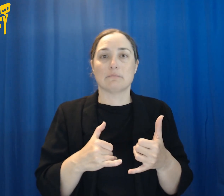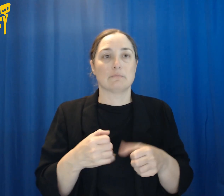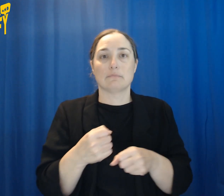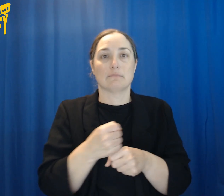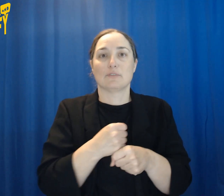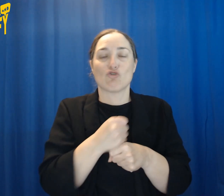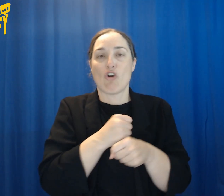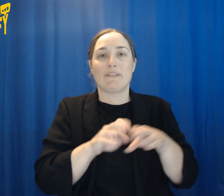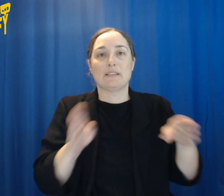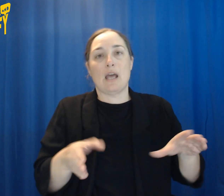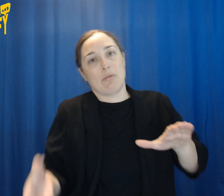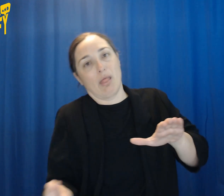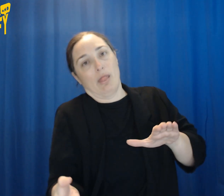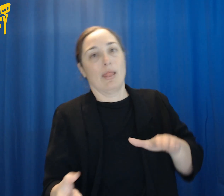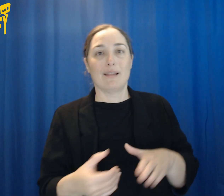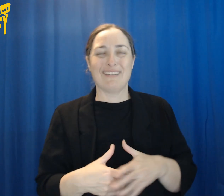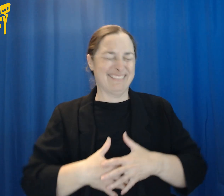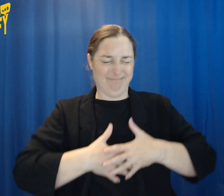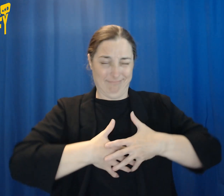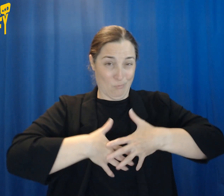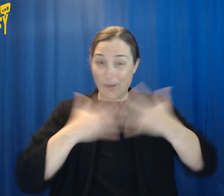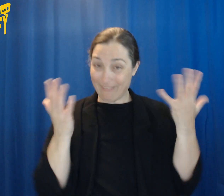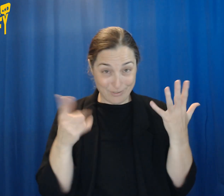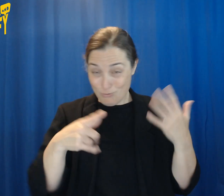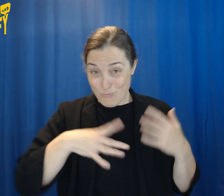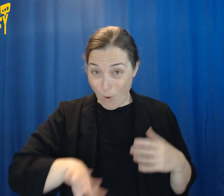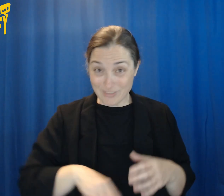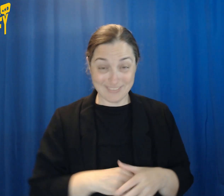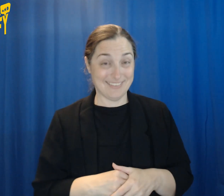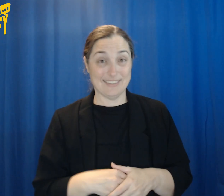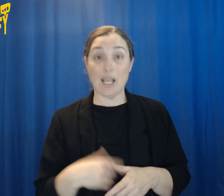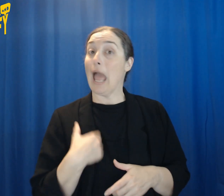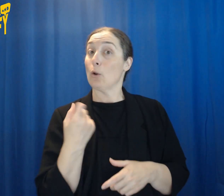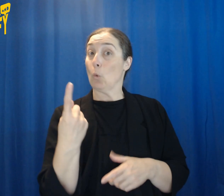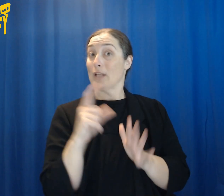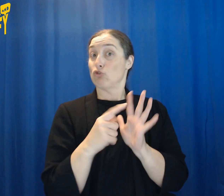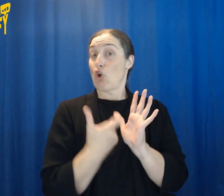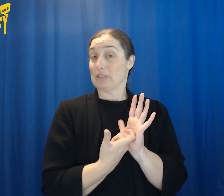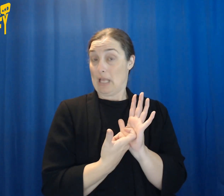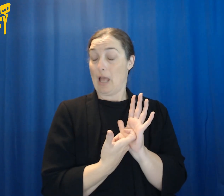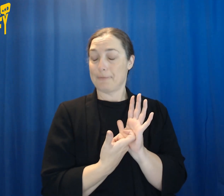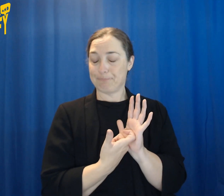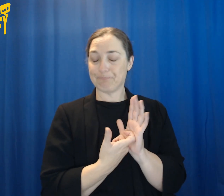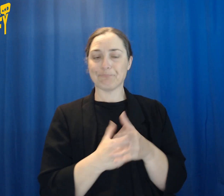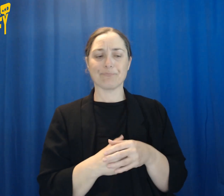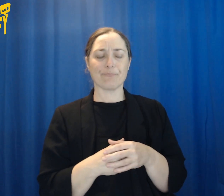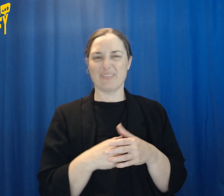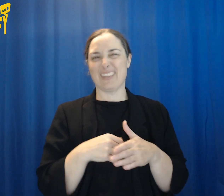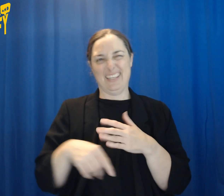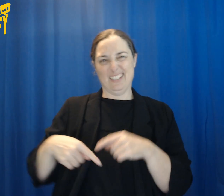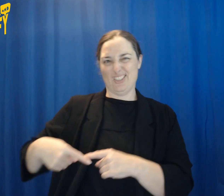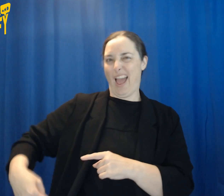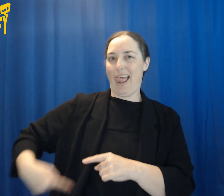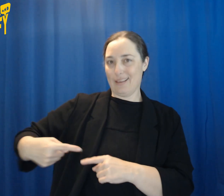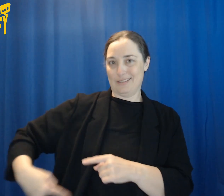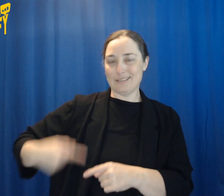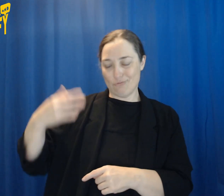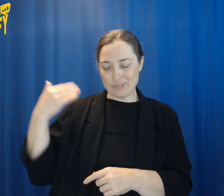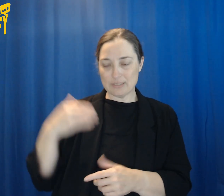totally fine. Do whatever you want with it. I had a doctor come up to me when I was at dialysis the other day and tell me that she'd not